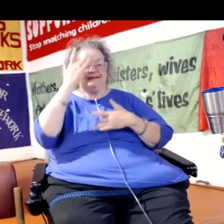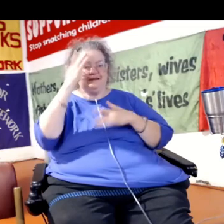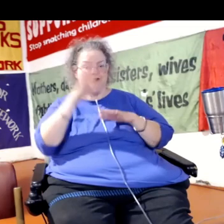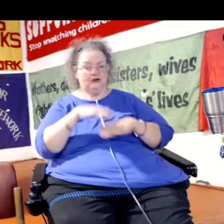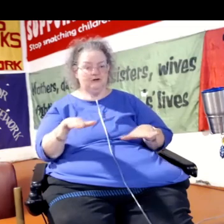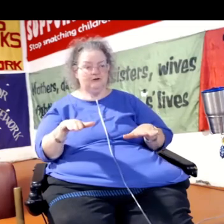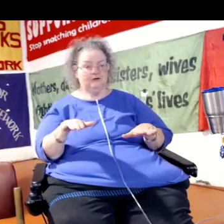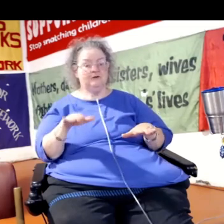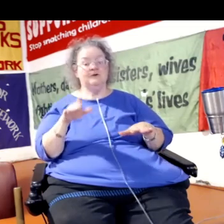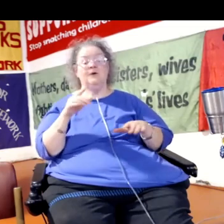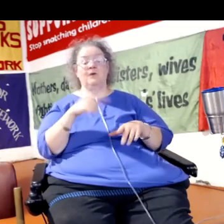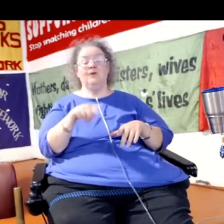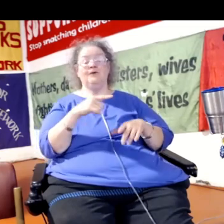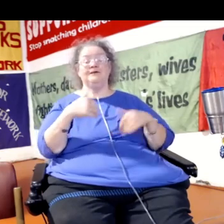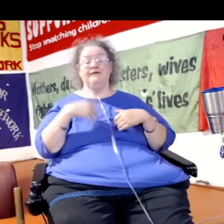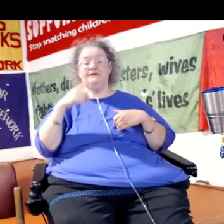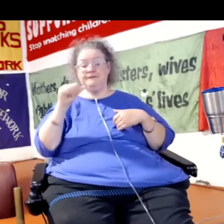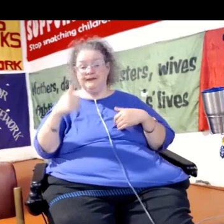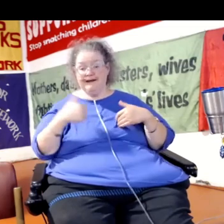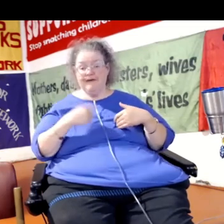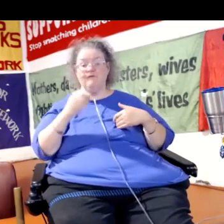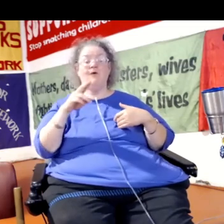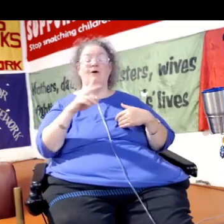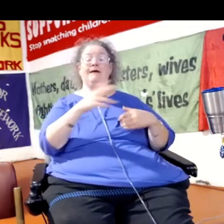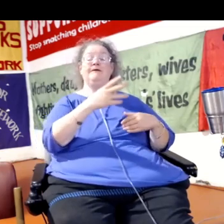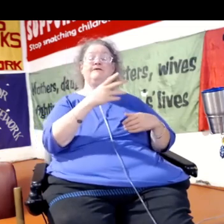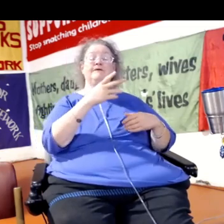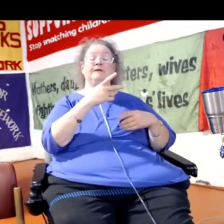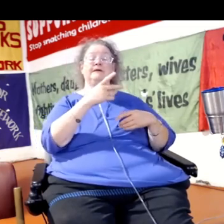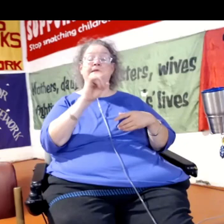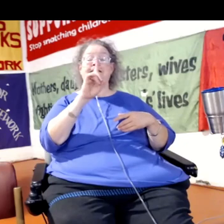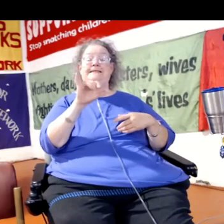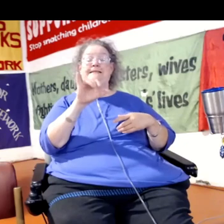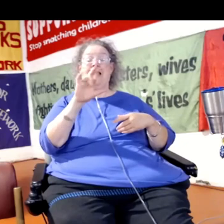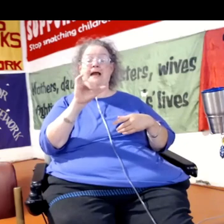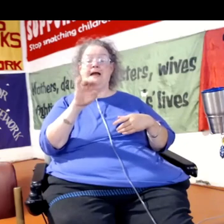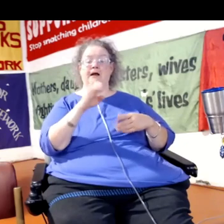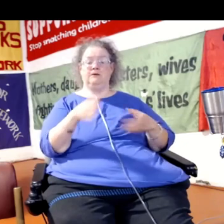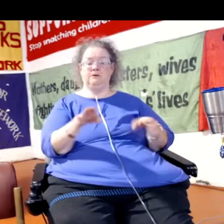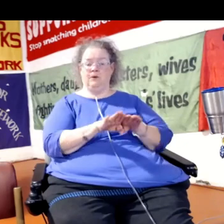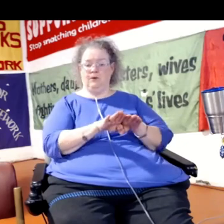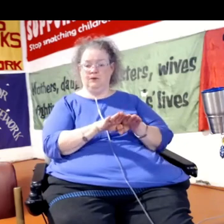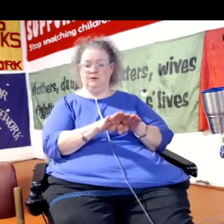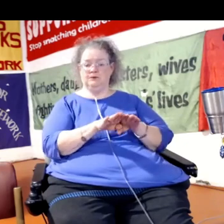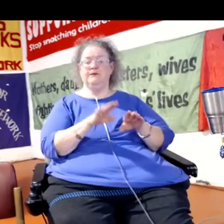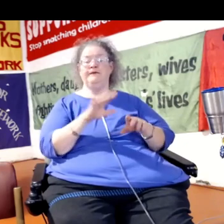or those with disabilities, or if the nursery is closed for some reason, 60 days per child per